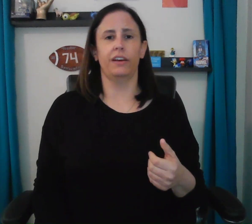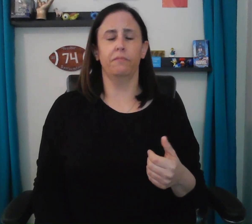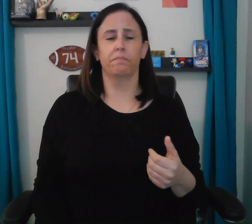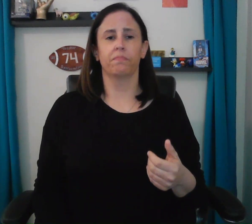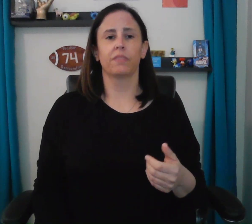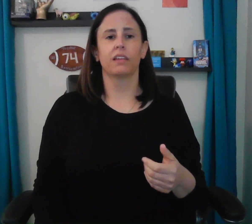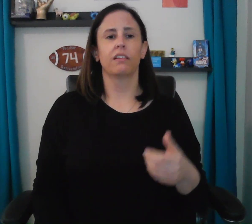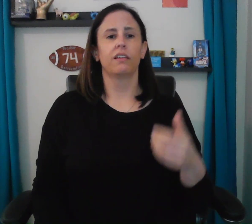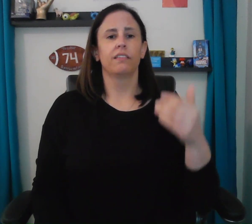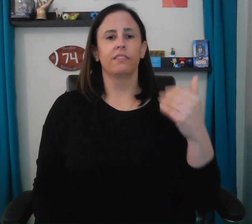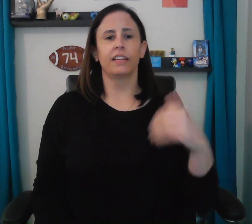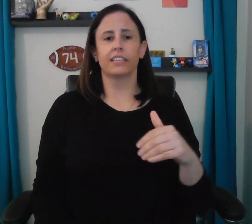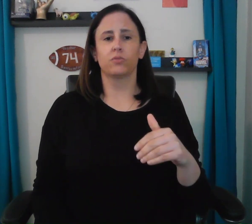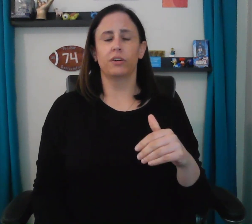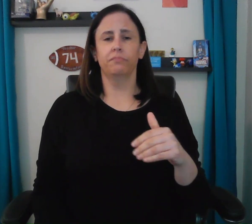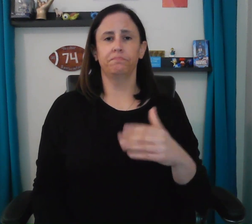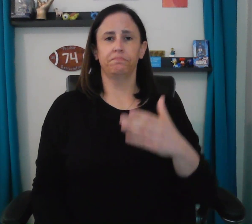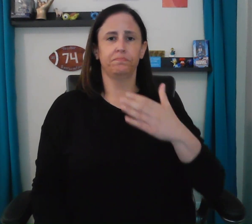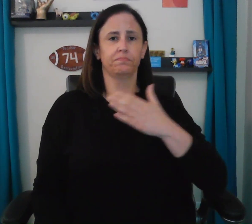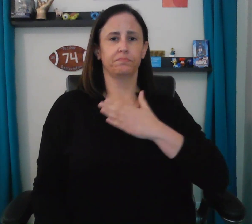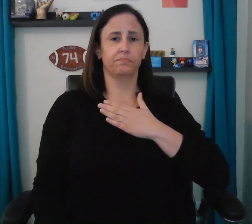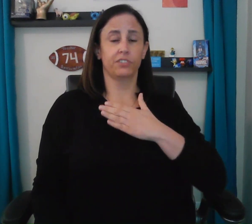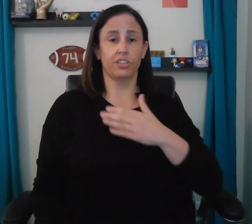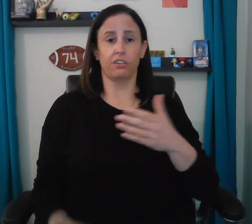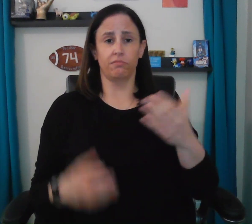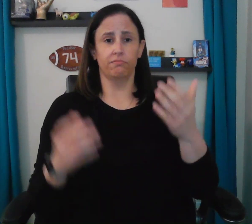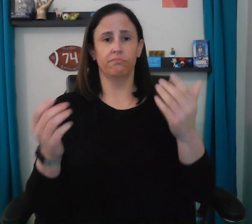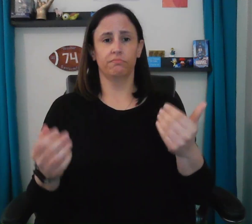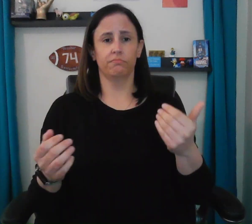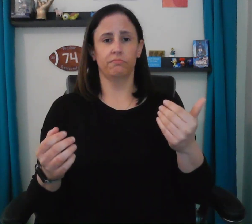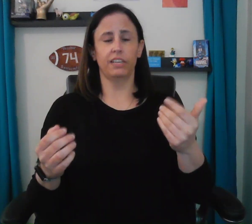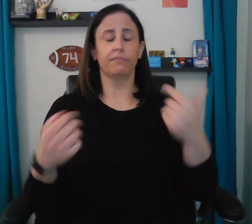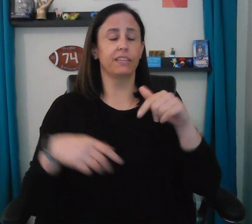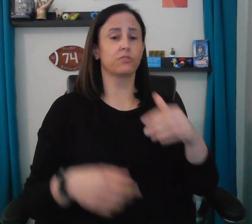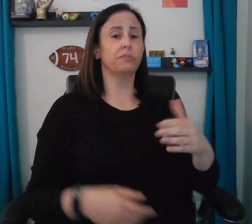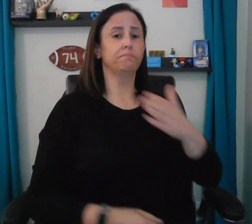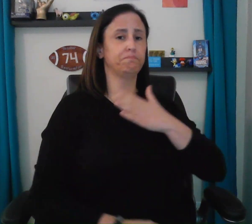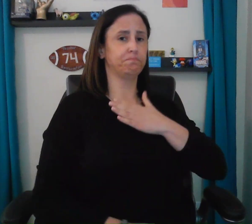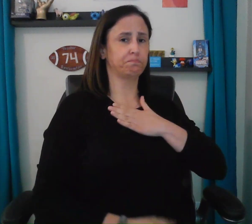Okay. The next one. So, yeah, next one.